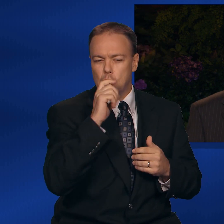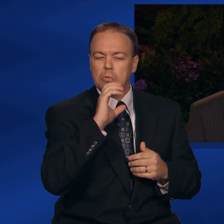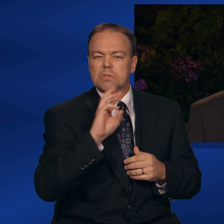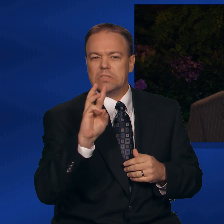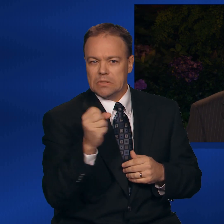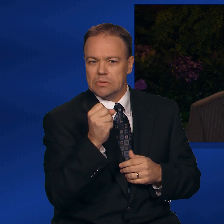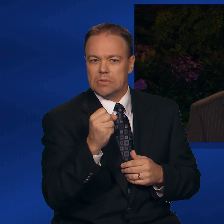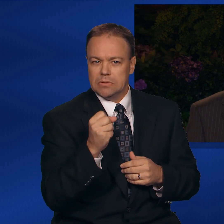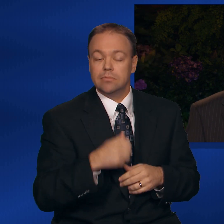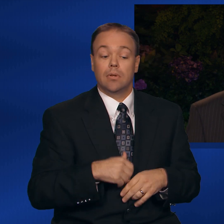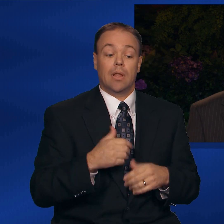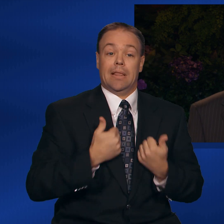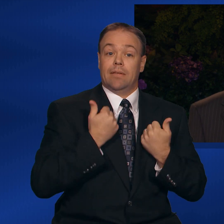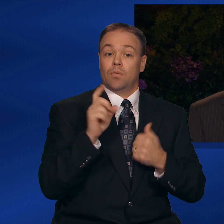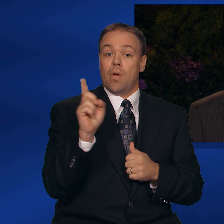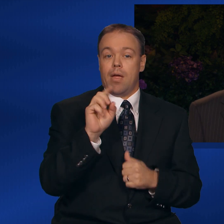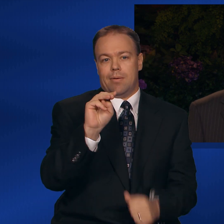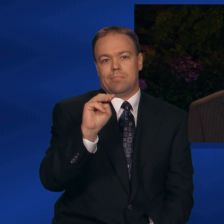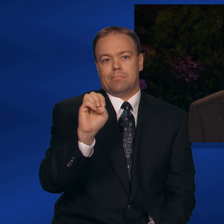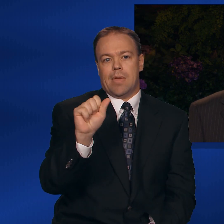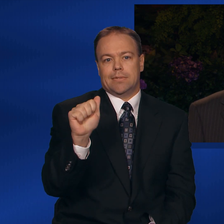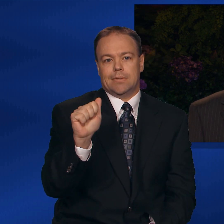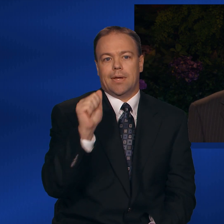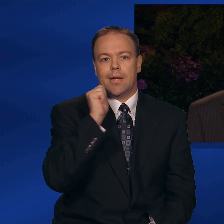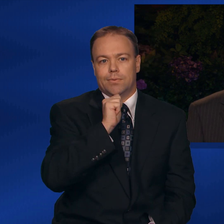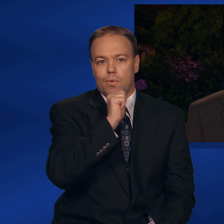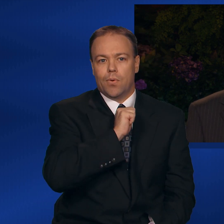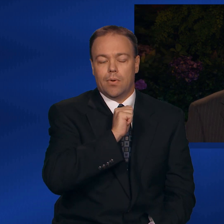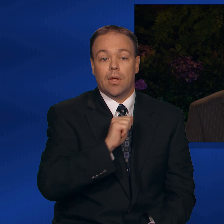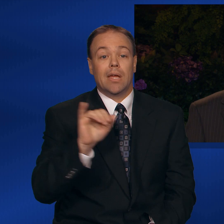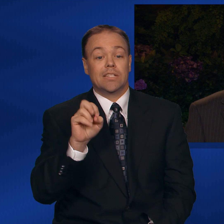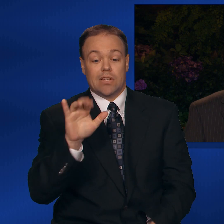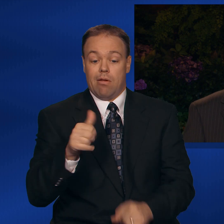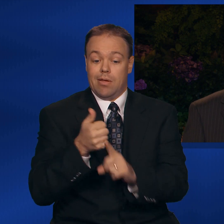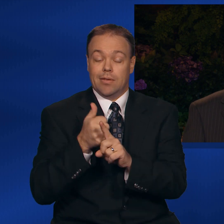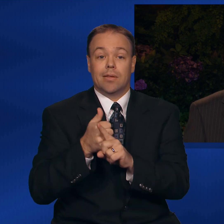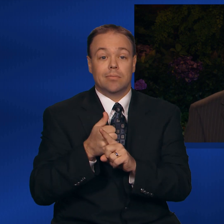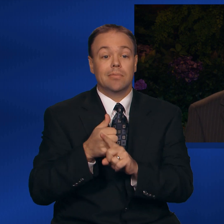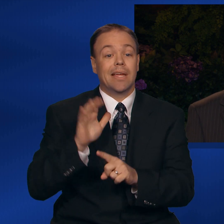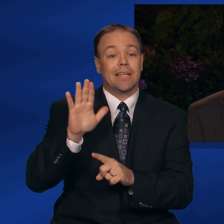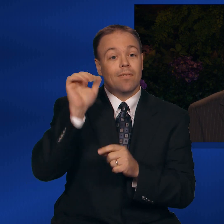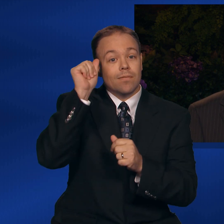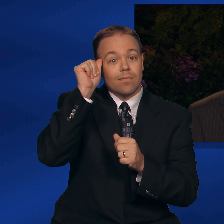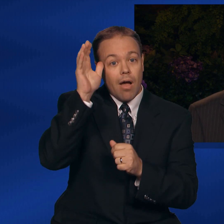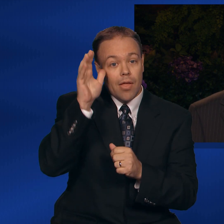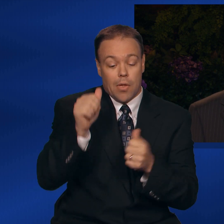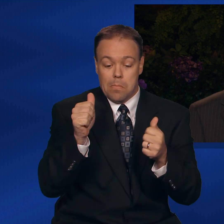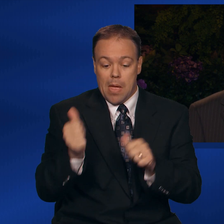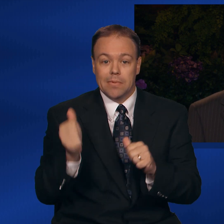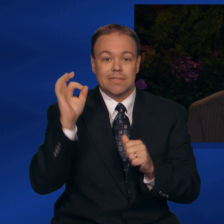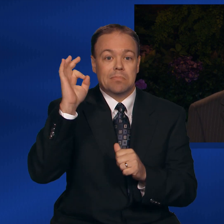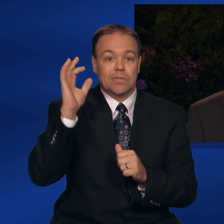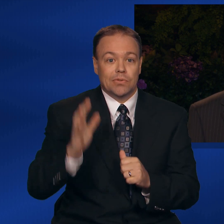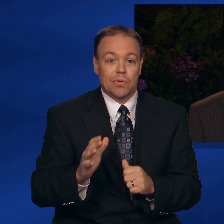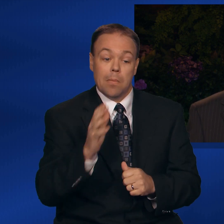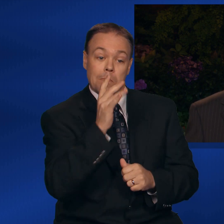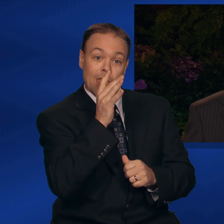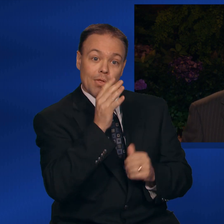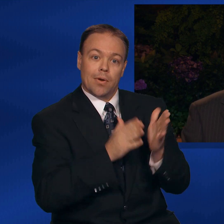in Mesa, Arizona. Jerry's father was a Baptist minister, his mother a Methodist minister.